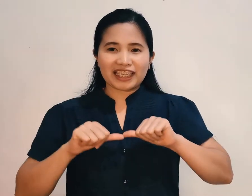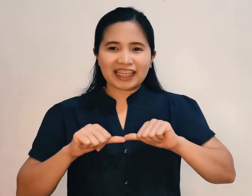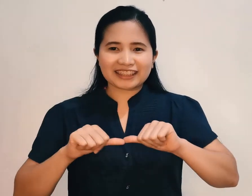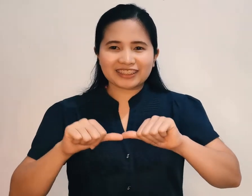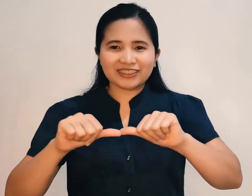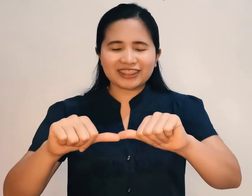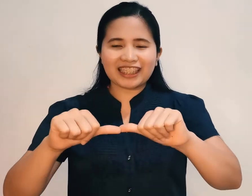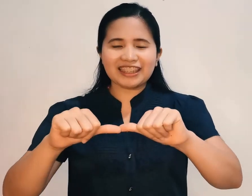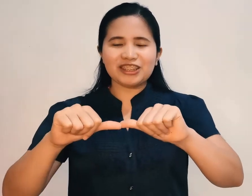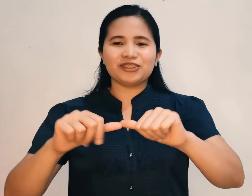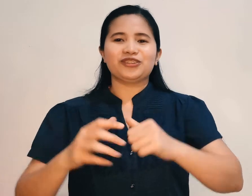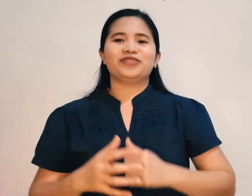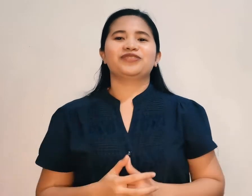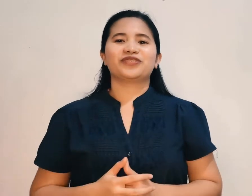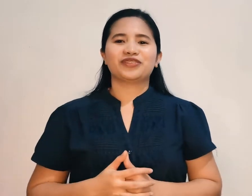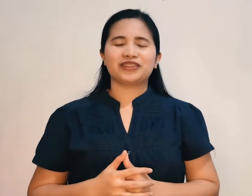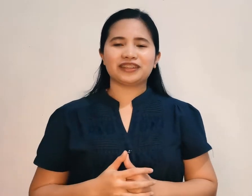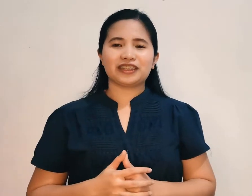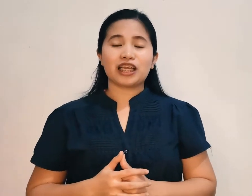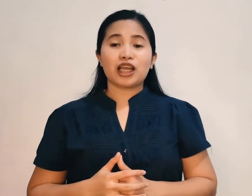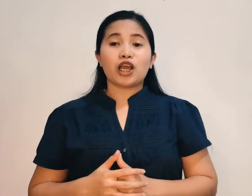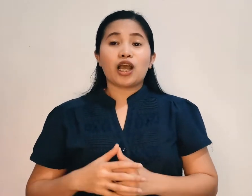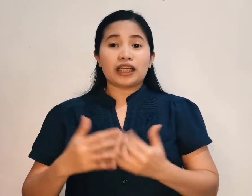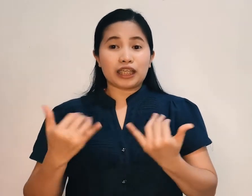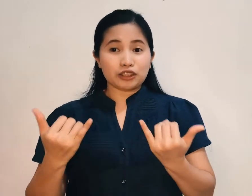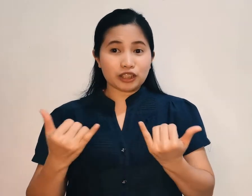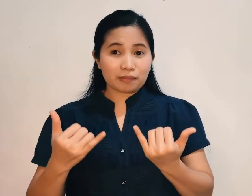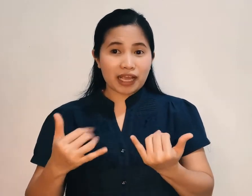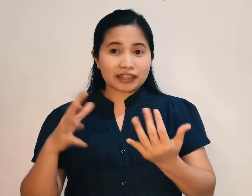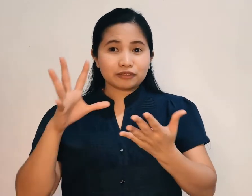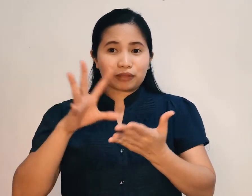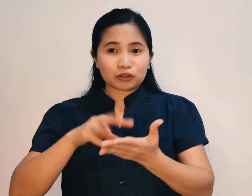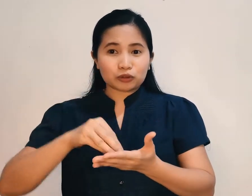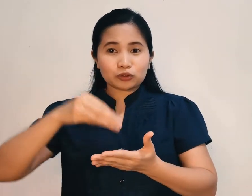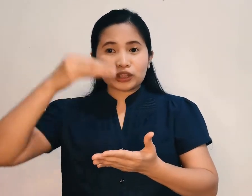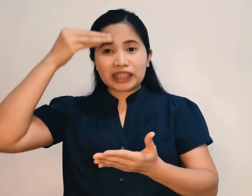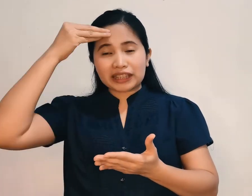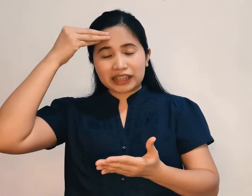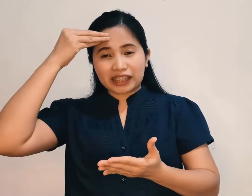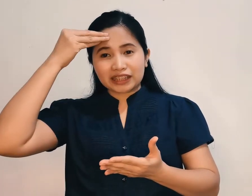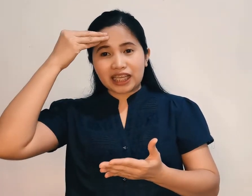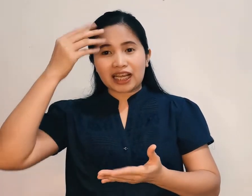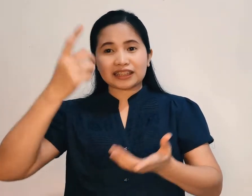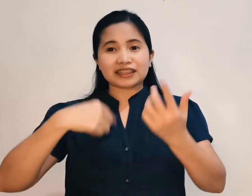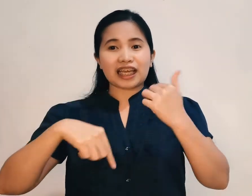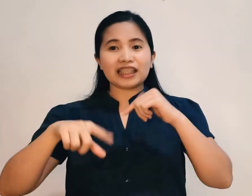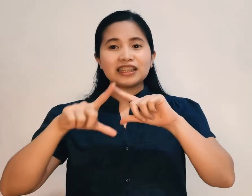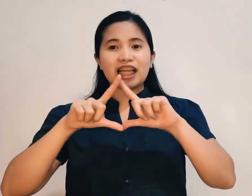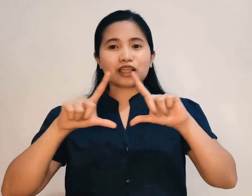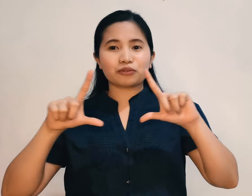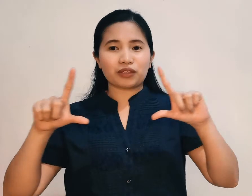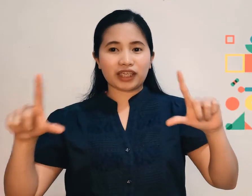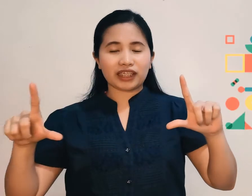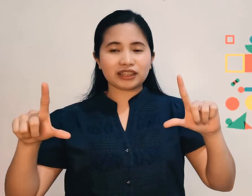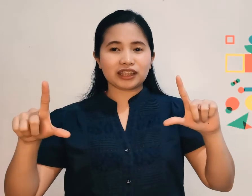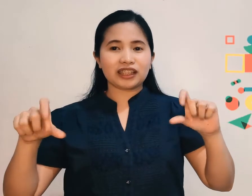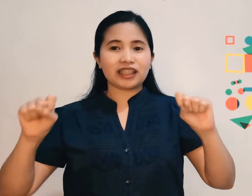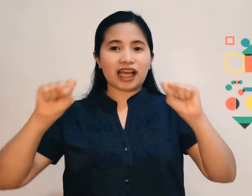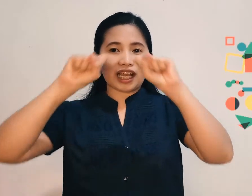Okay, let's continue. Ngayon naman, matutunan natin ang sign language